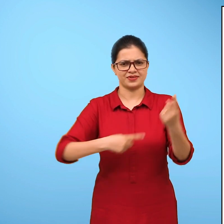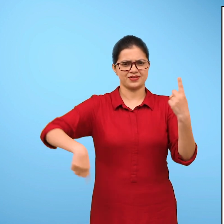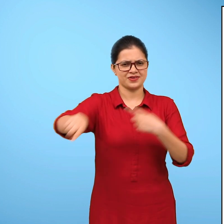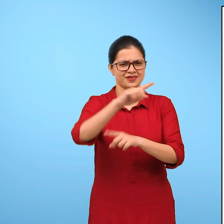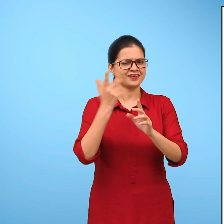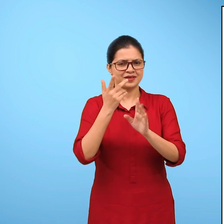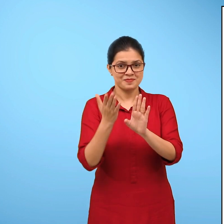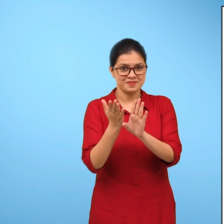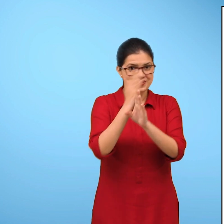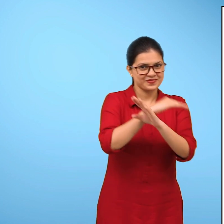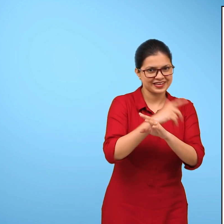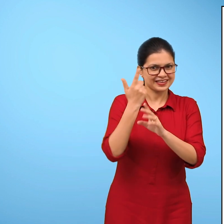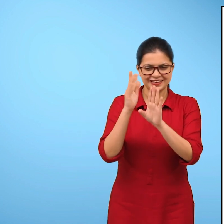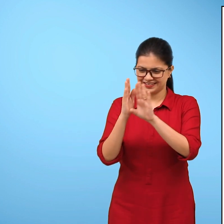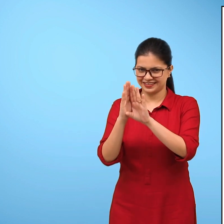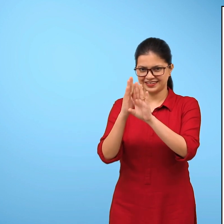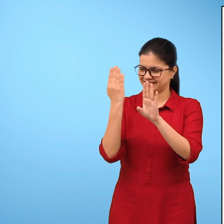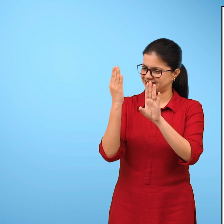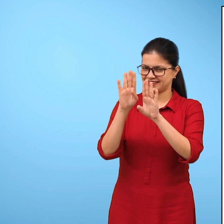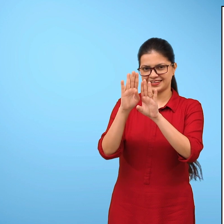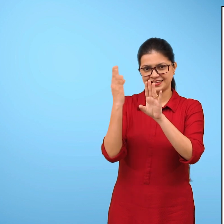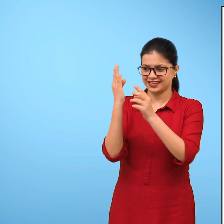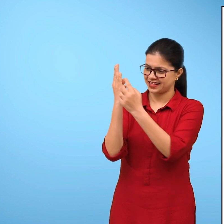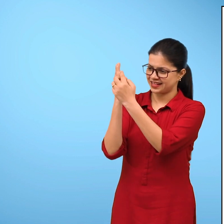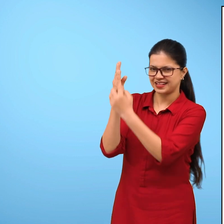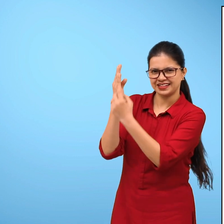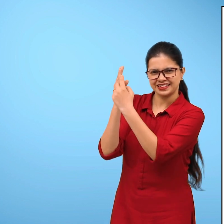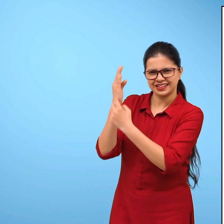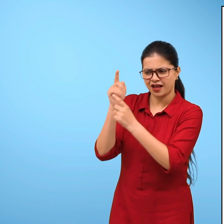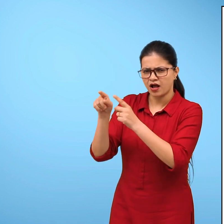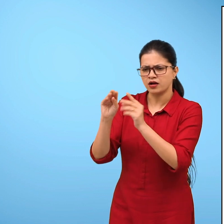Let us look at the kind of movement allowed by a hinge.